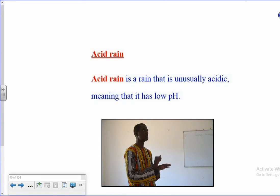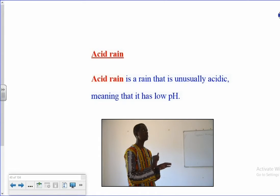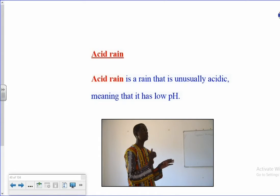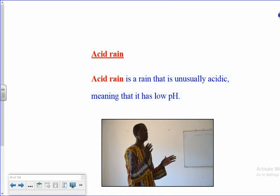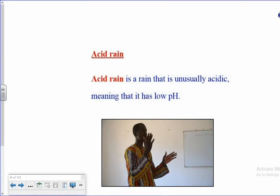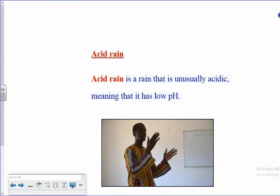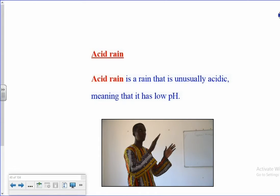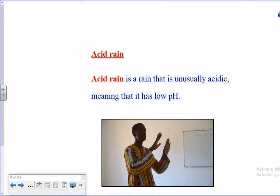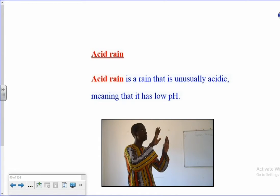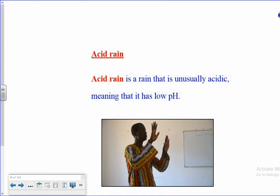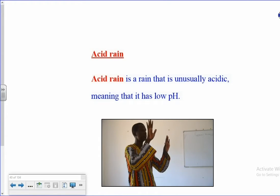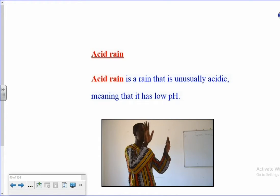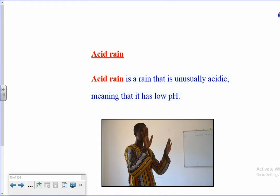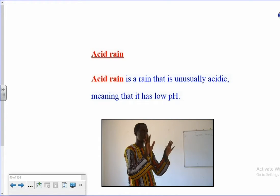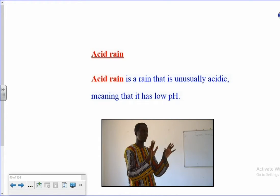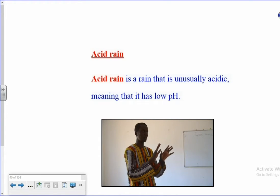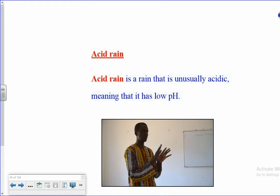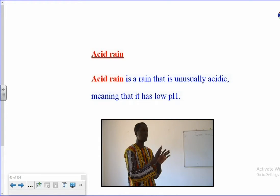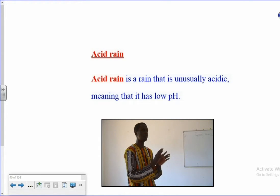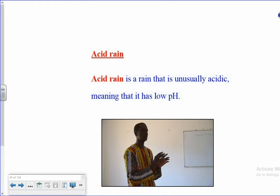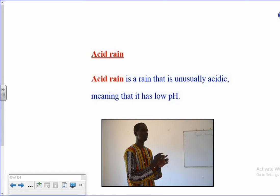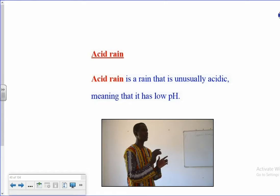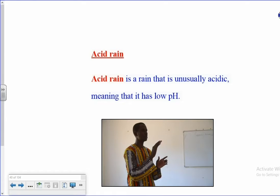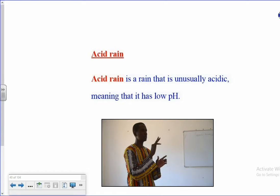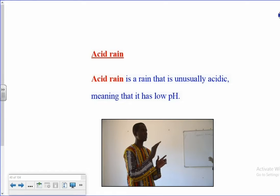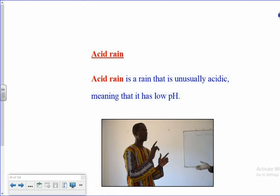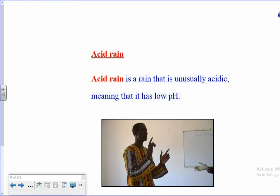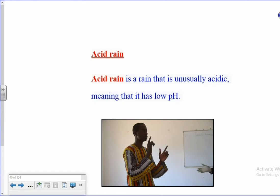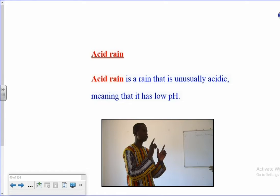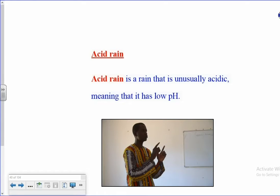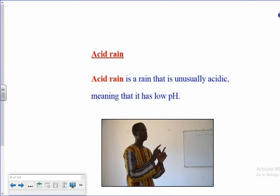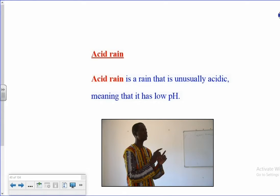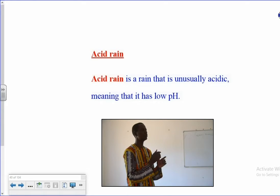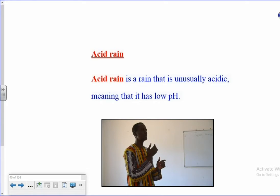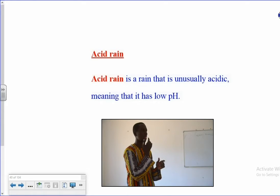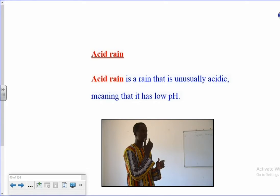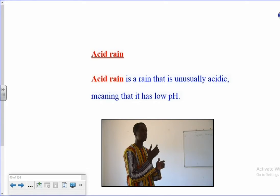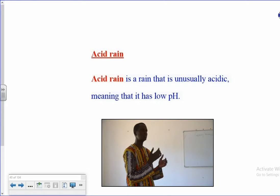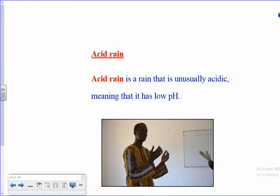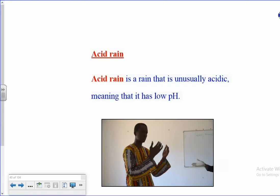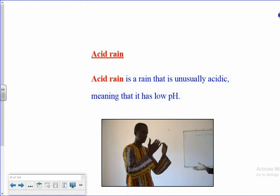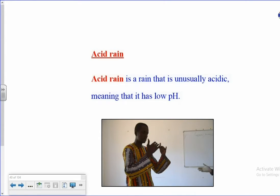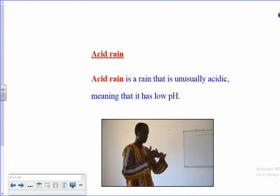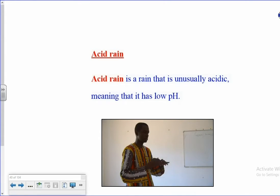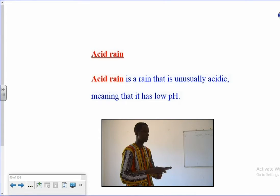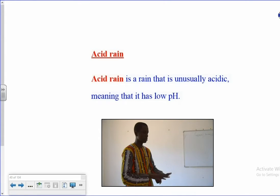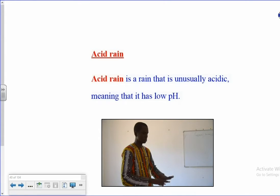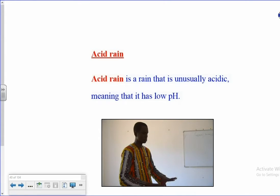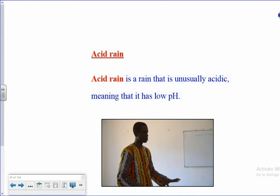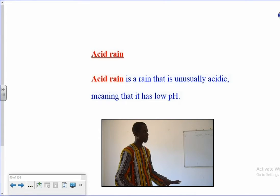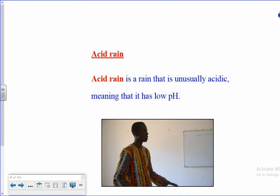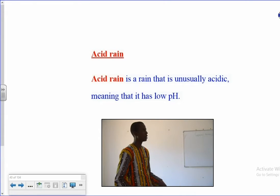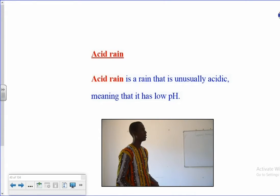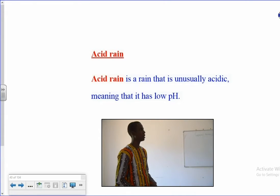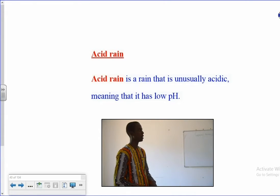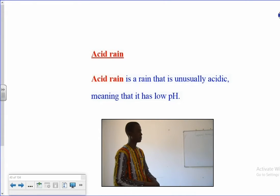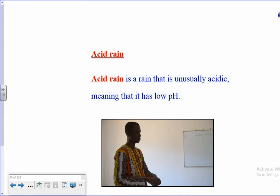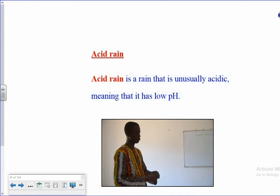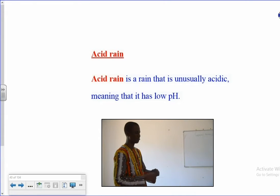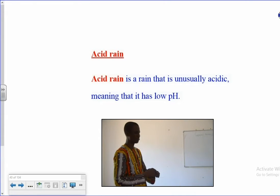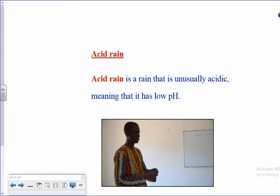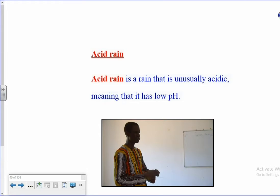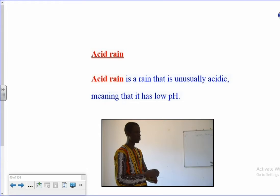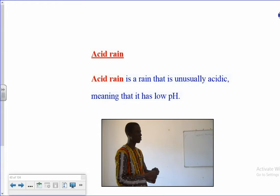polluted. In environments where the air is clean, free of much carbon dioxide, free of much sulfur dioxide or nitrogen